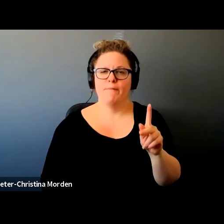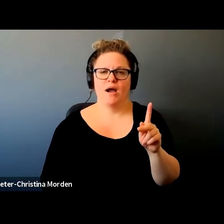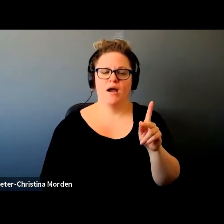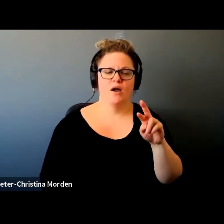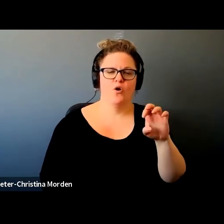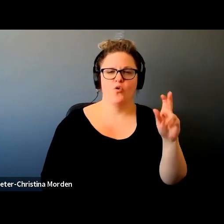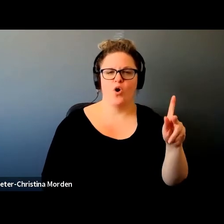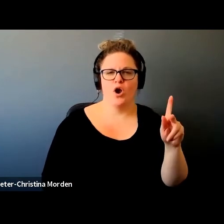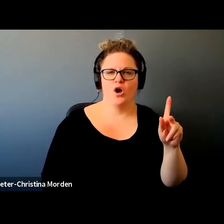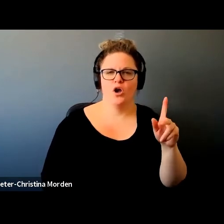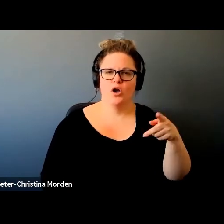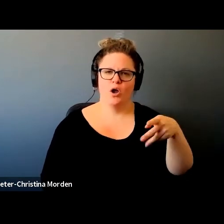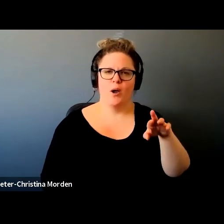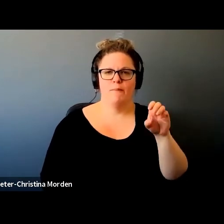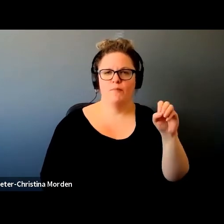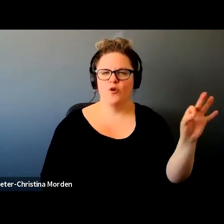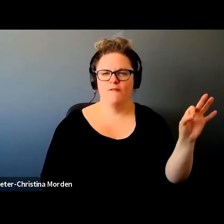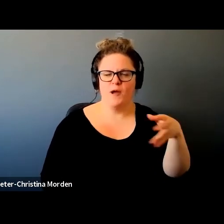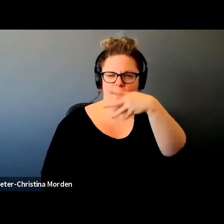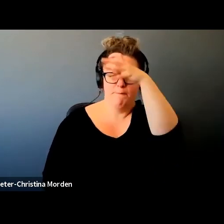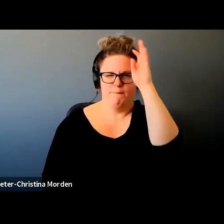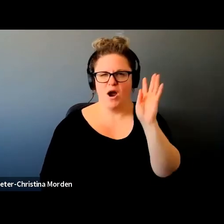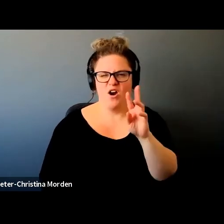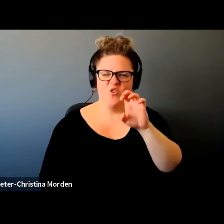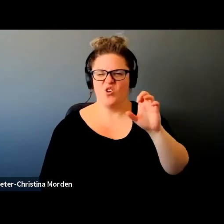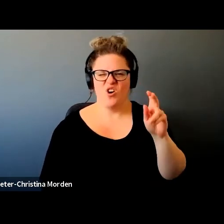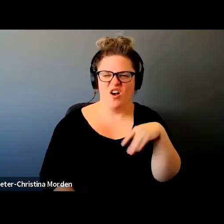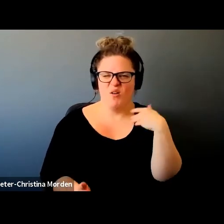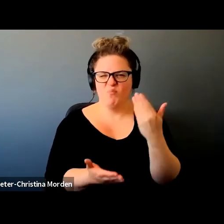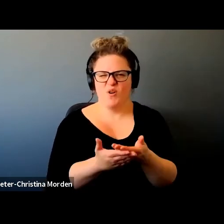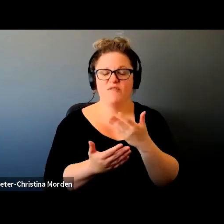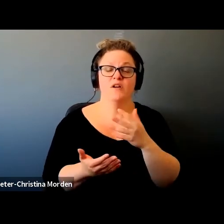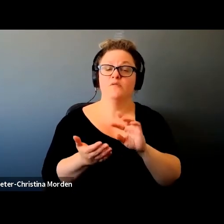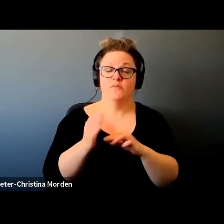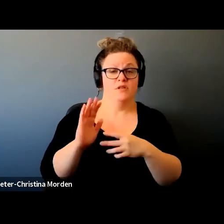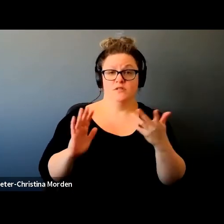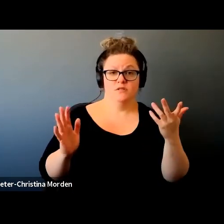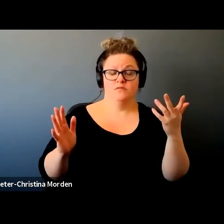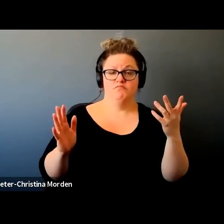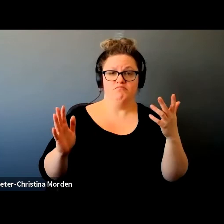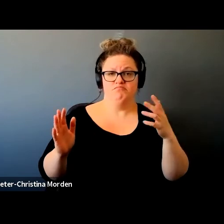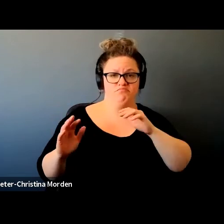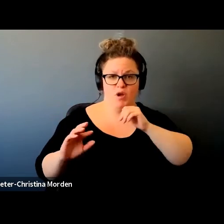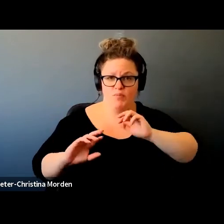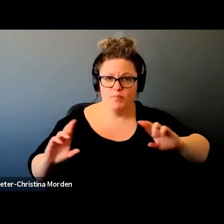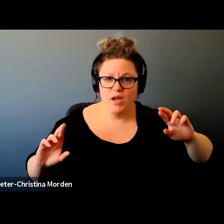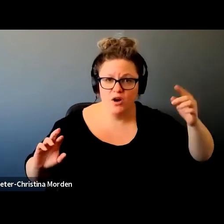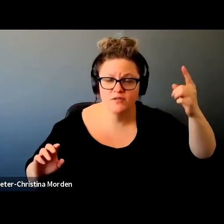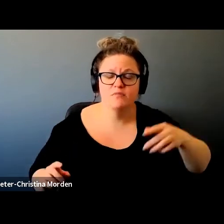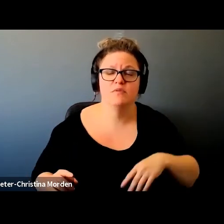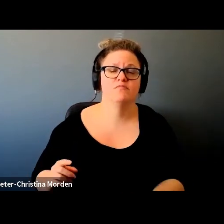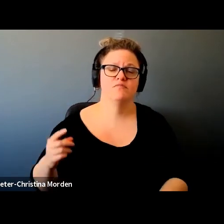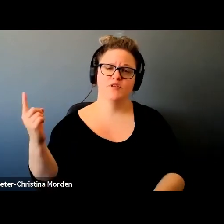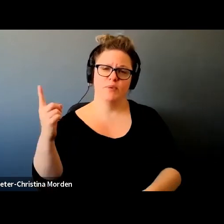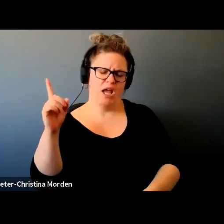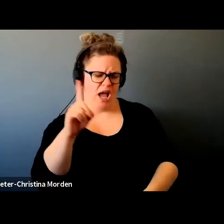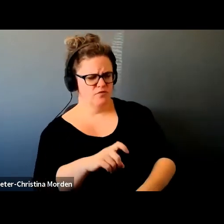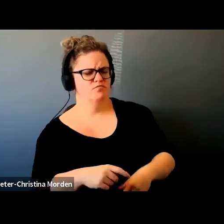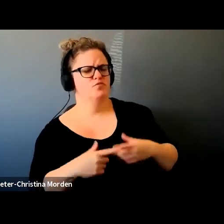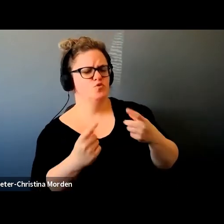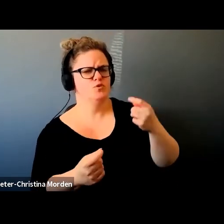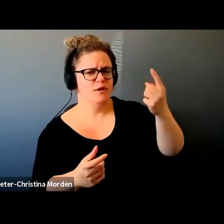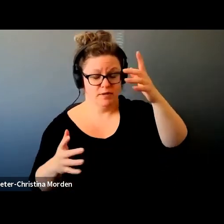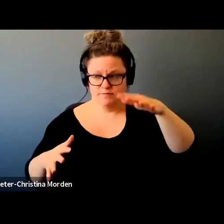you'll find yourself in a situation where you don't feel prepared. You're suddenly being asked to do something. You don't really know what's going